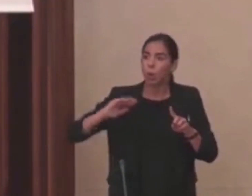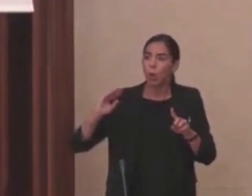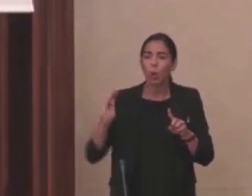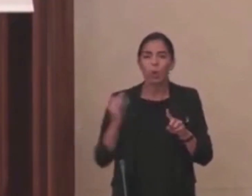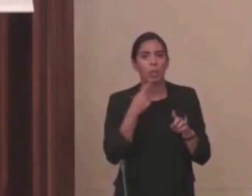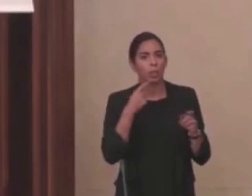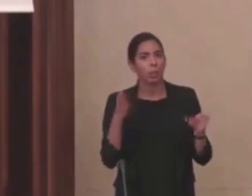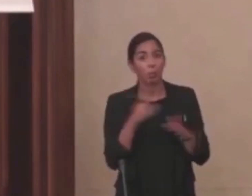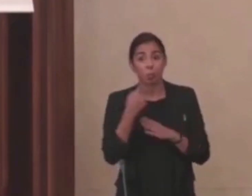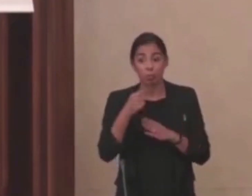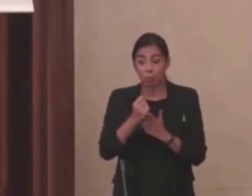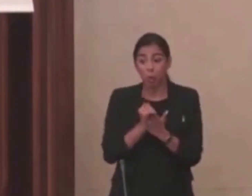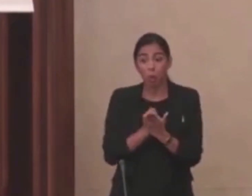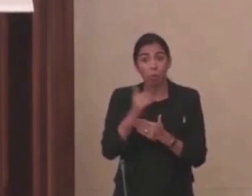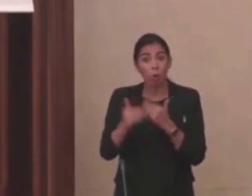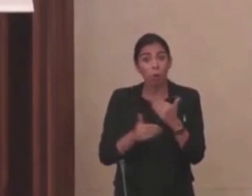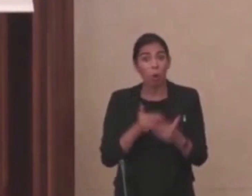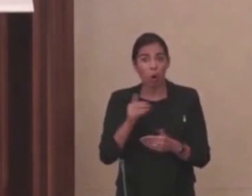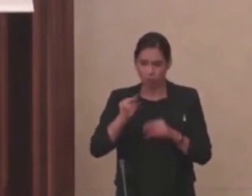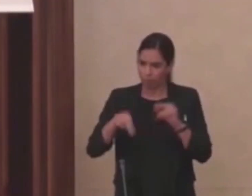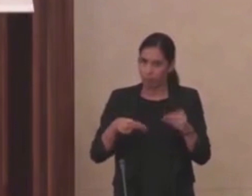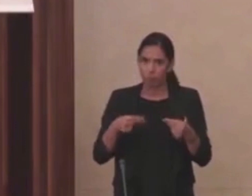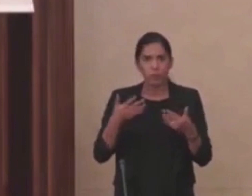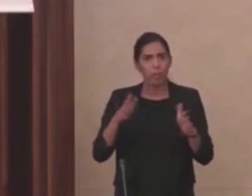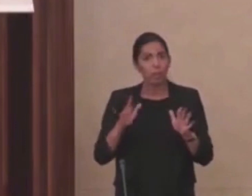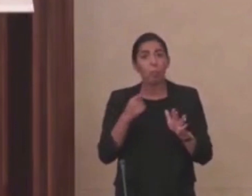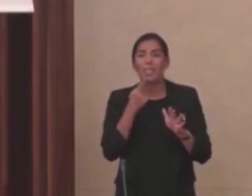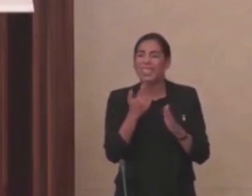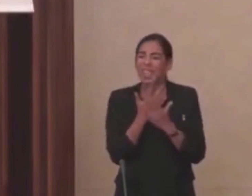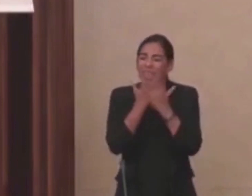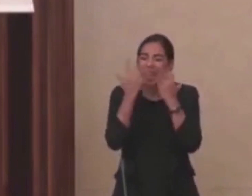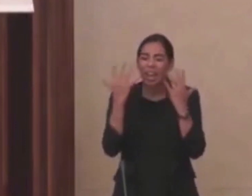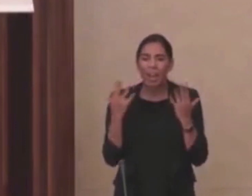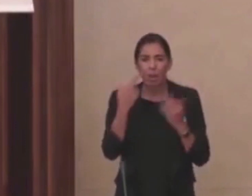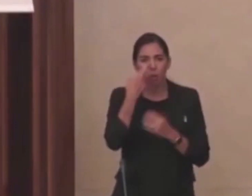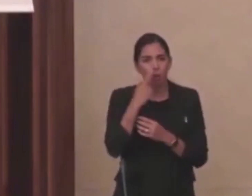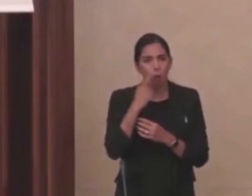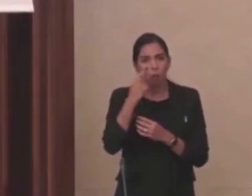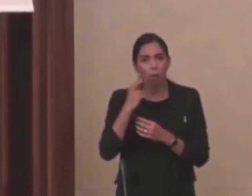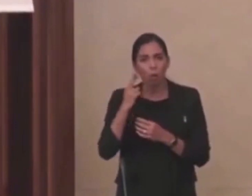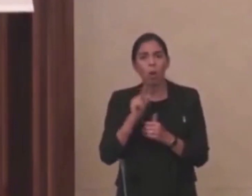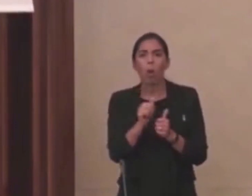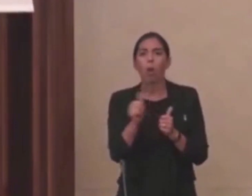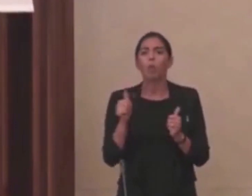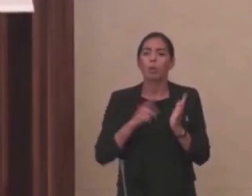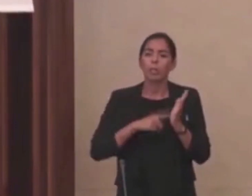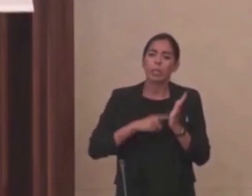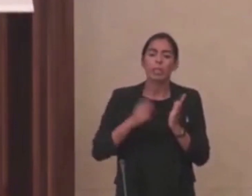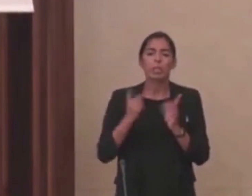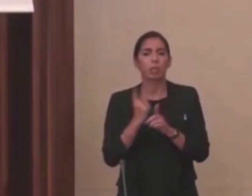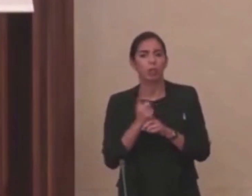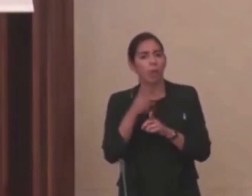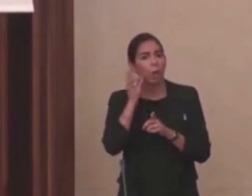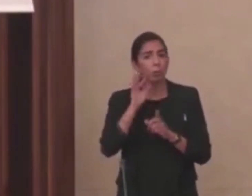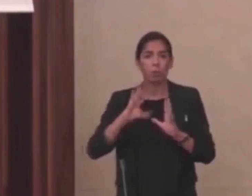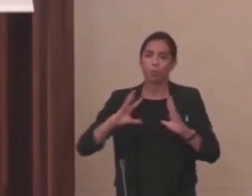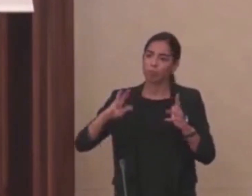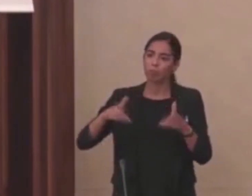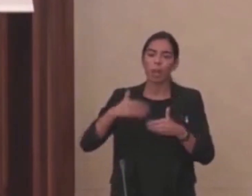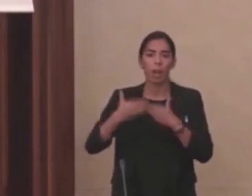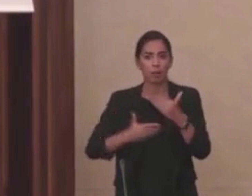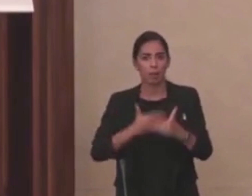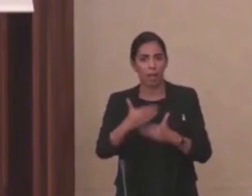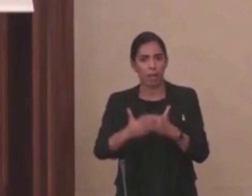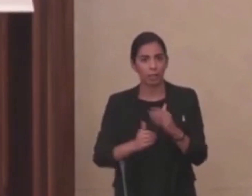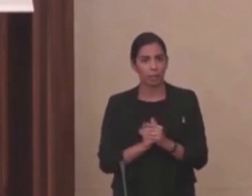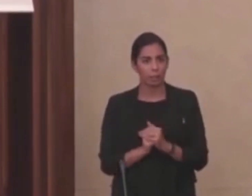prefecture, so all of the people who take care of the citizens. And this protocol divided all of the